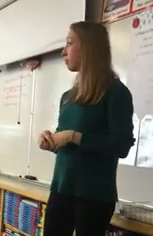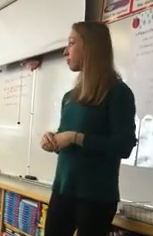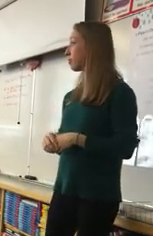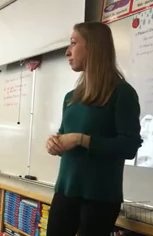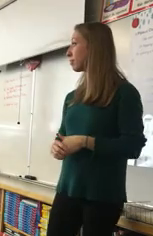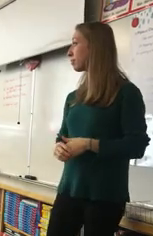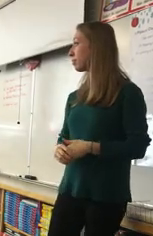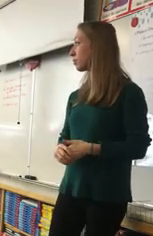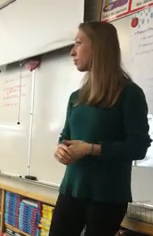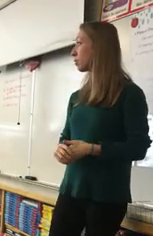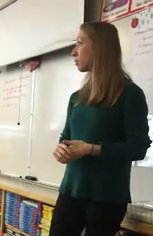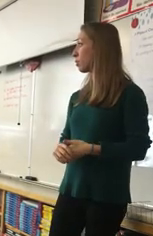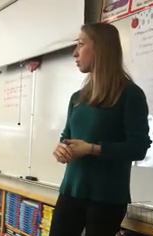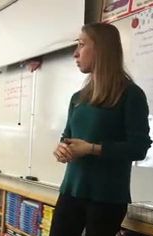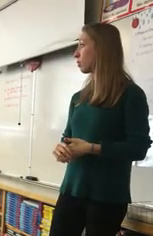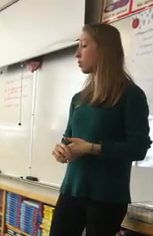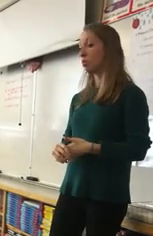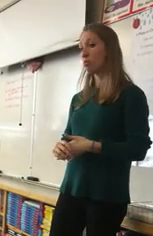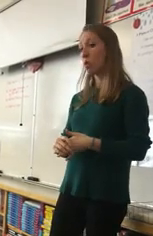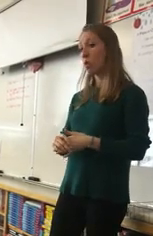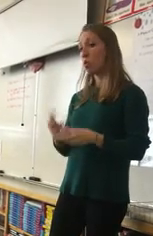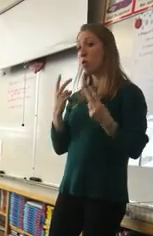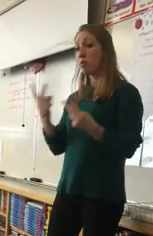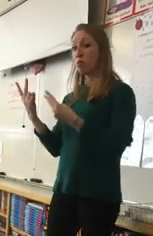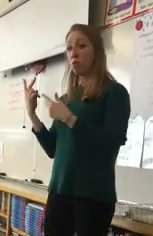and so that you are ready to take your test.